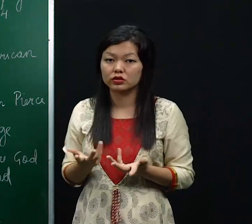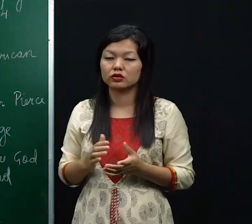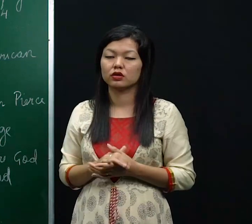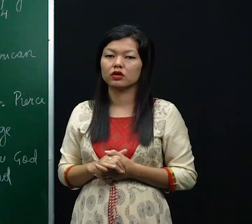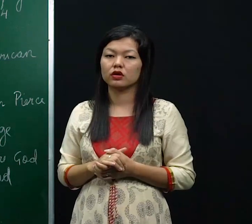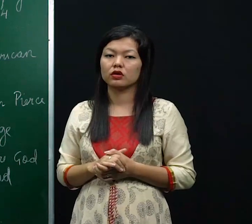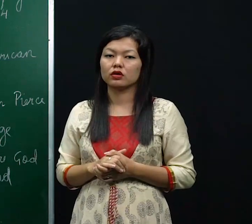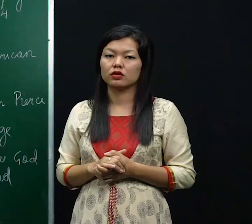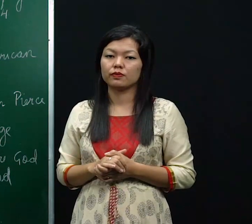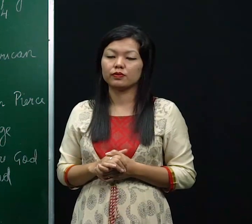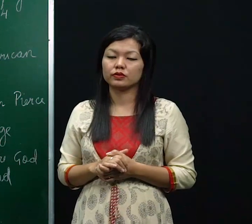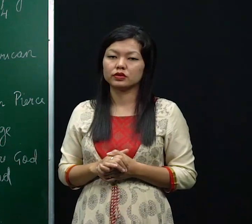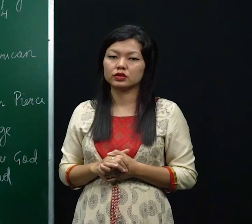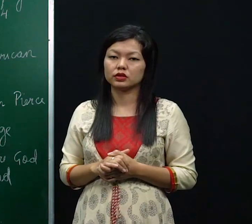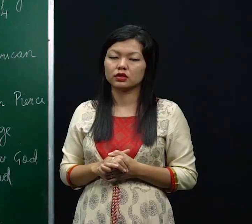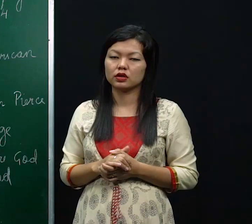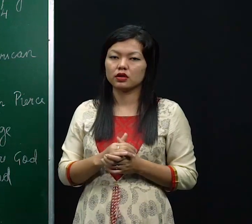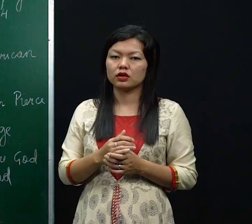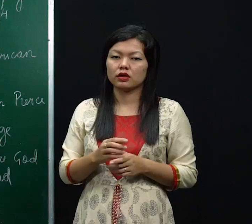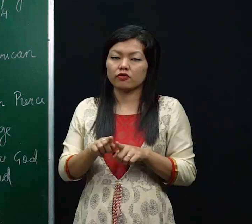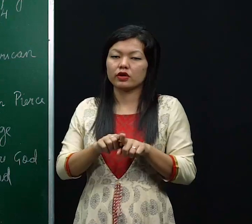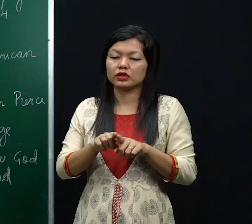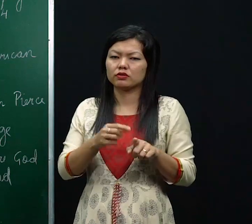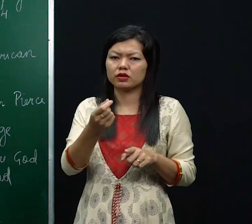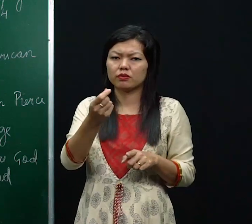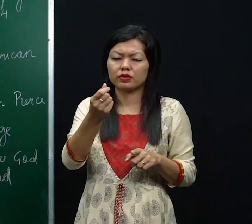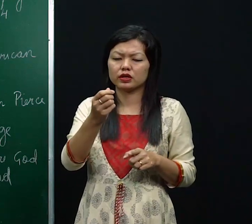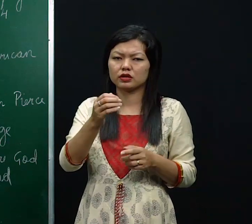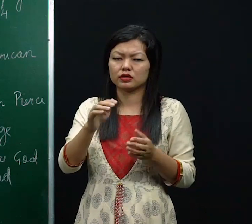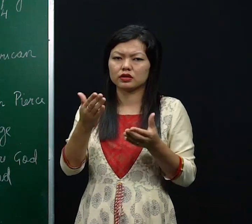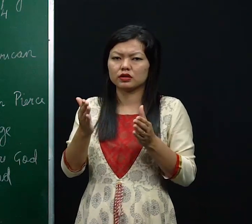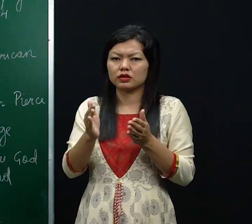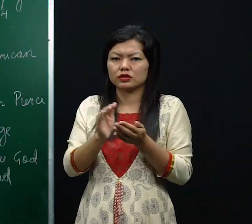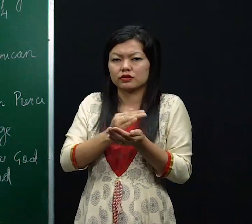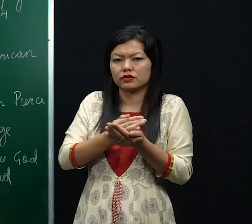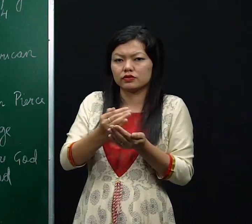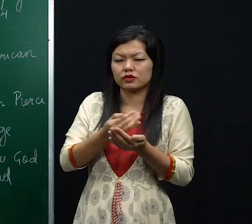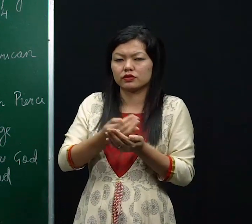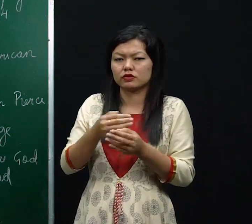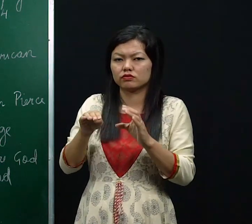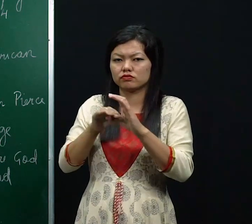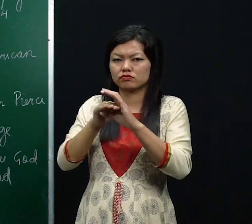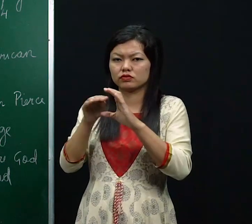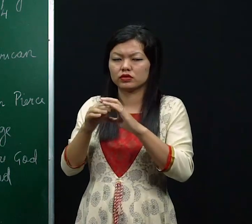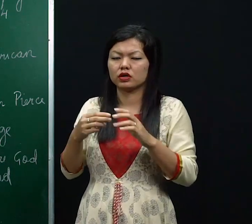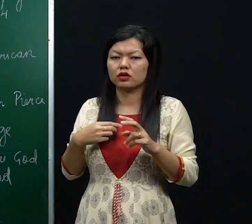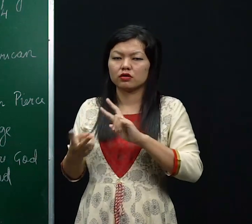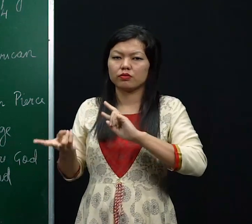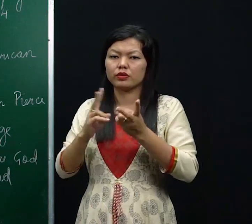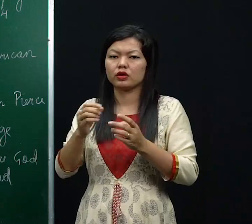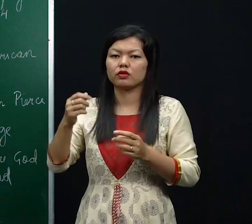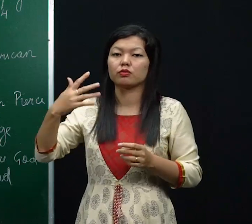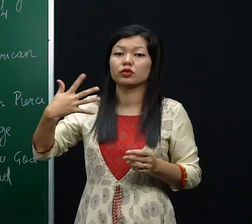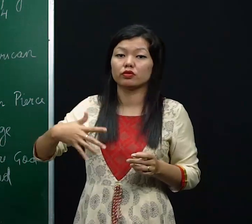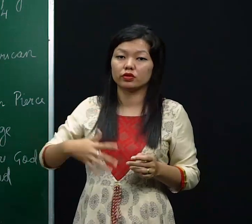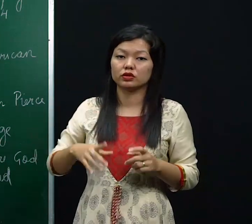you have right now will be powerful for a time being. But we also knew that money alone cannot save. It is nature. We get